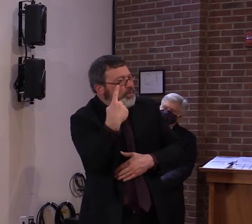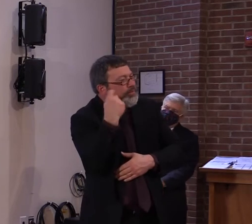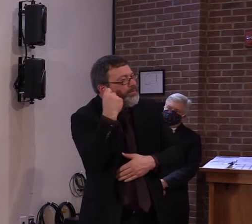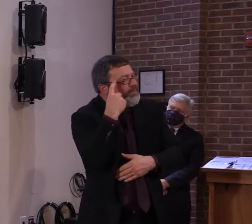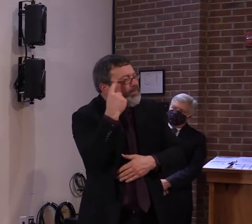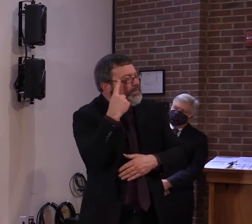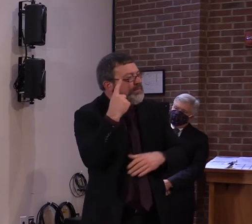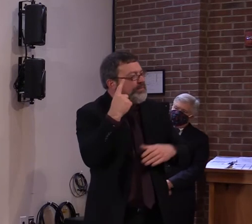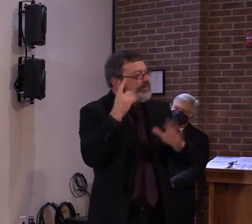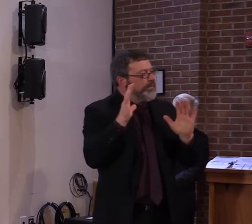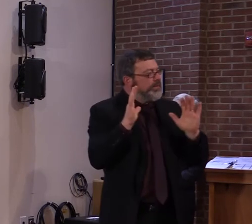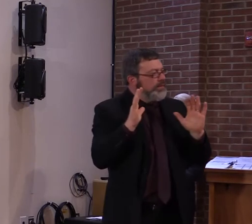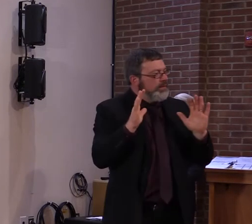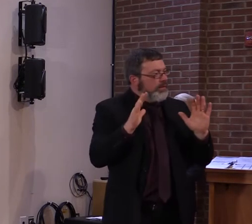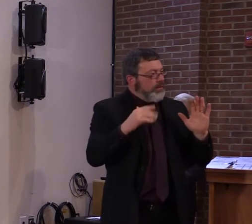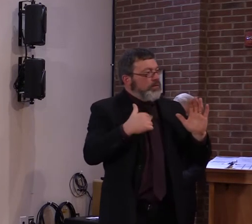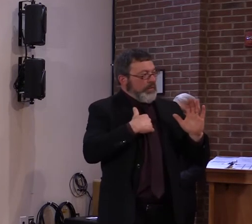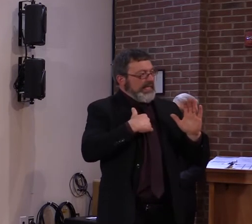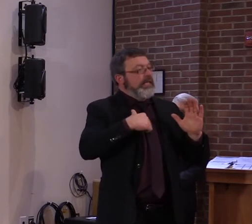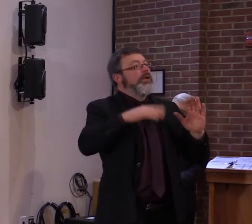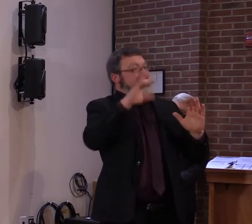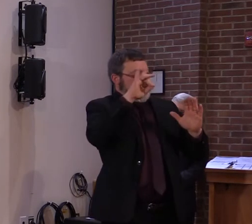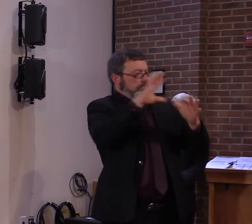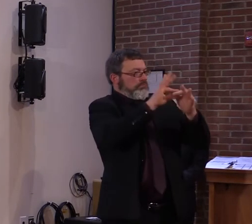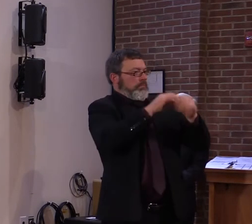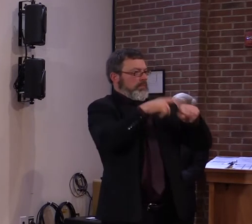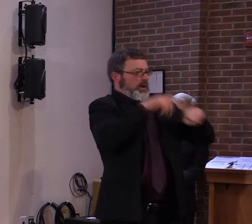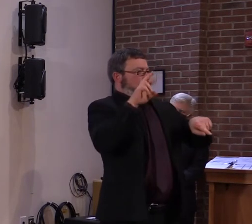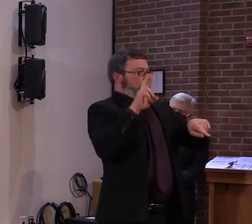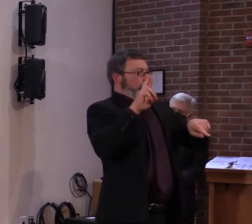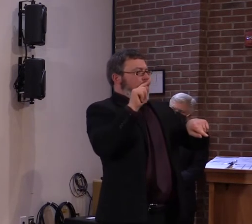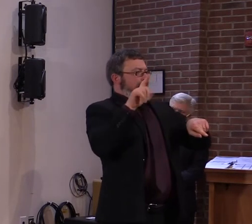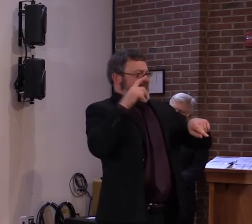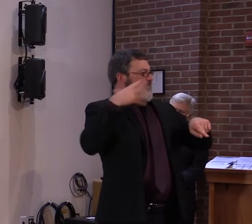facility at a press conference initially.